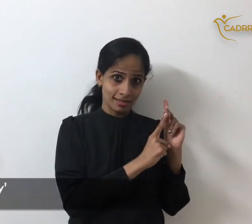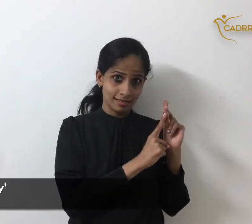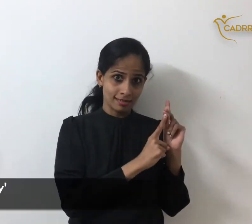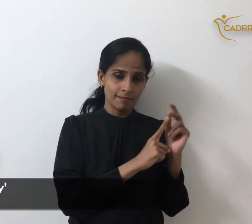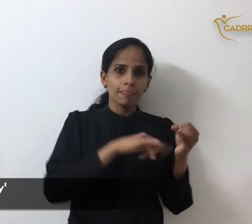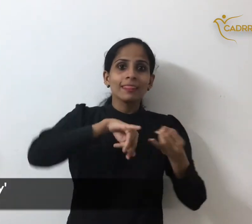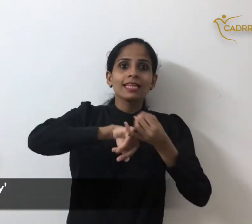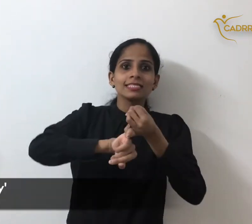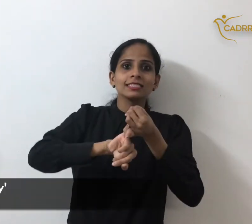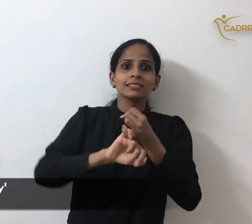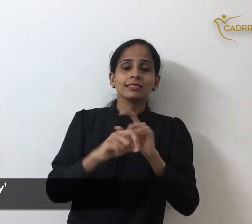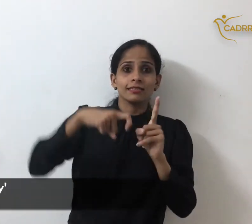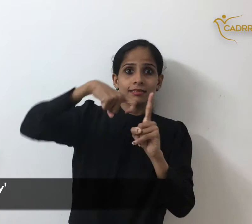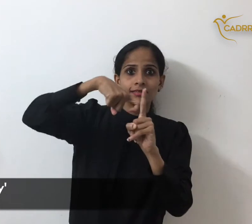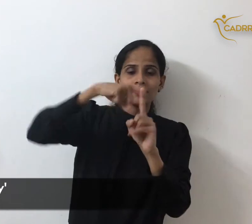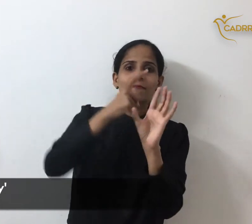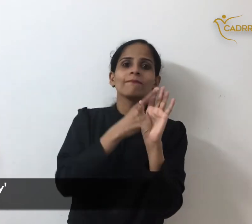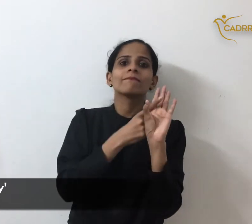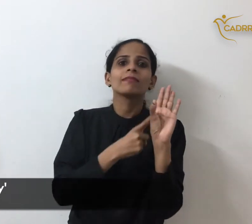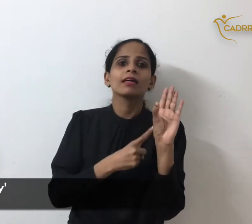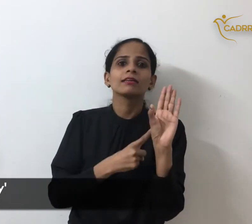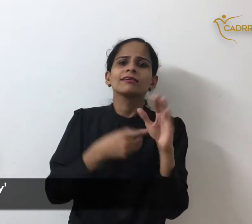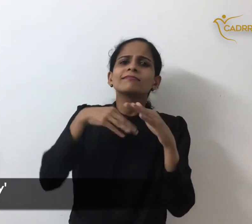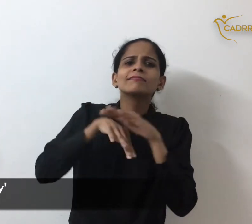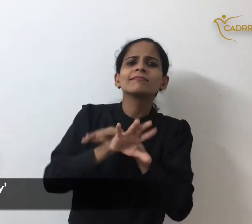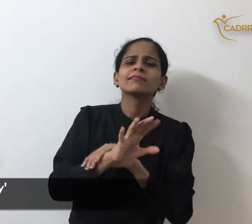The next one is sky.